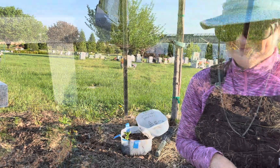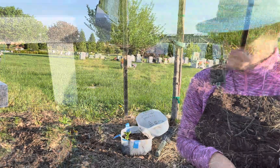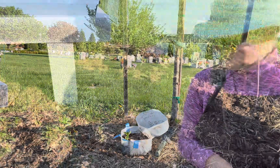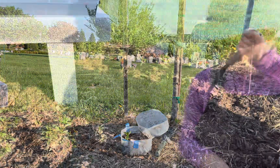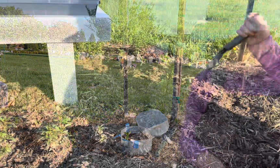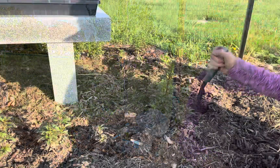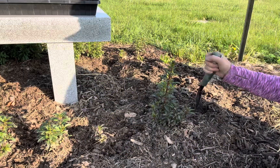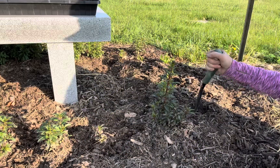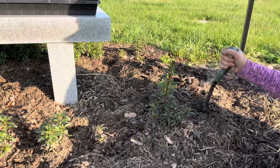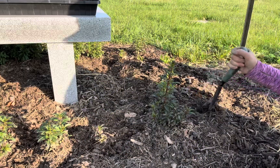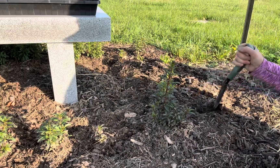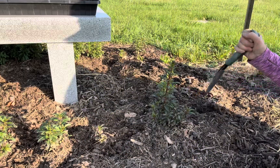shadow.